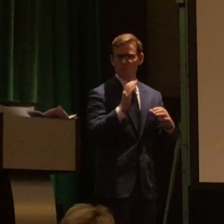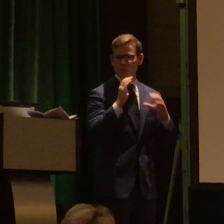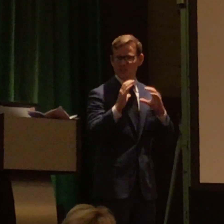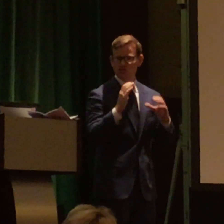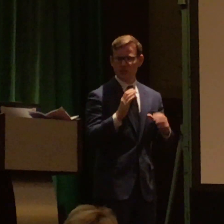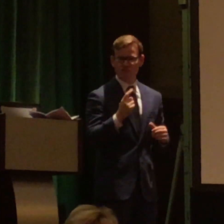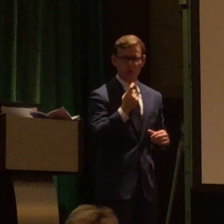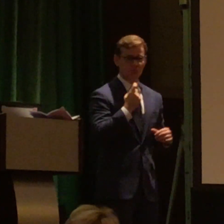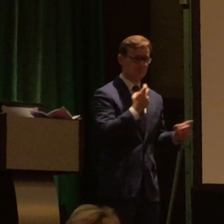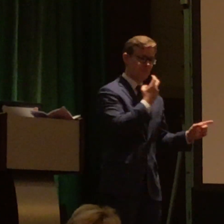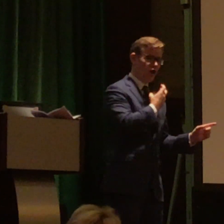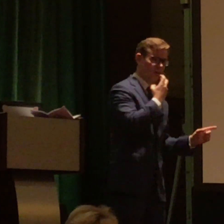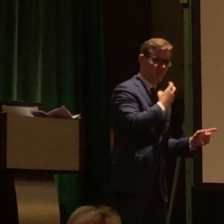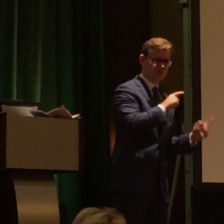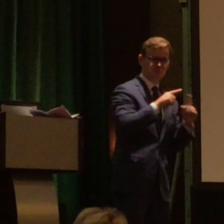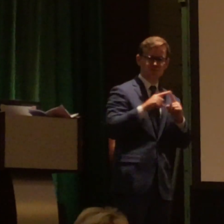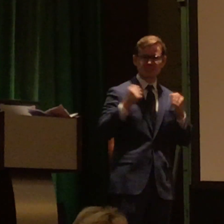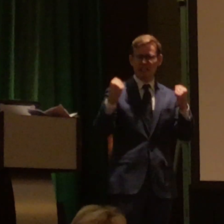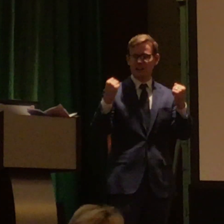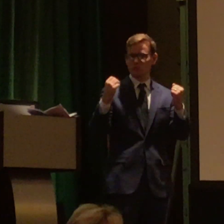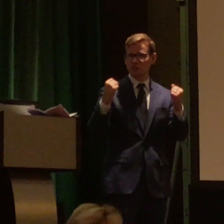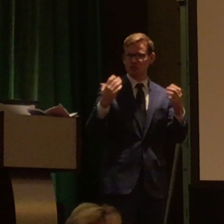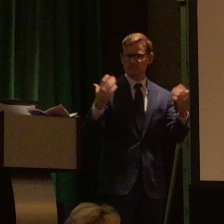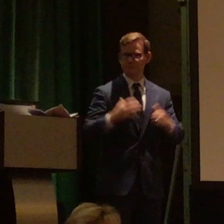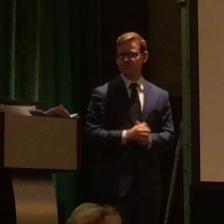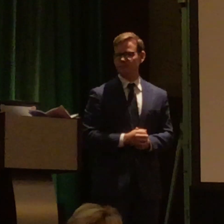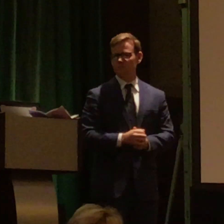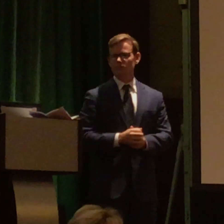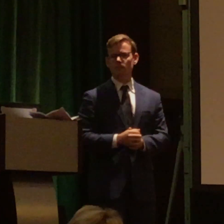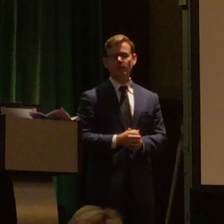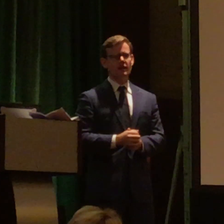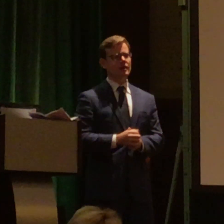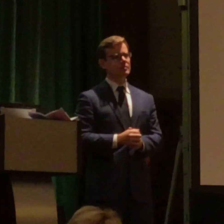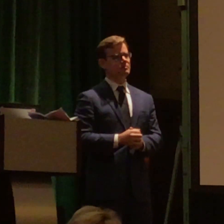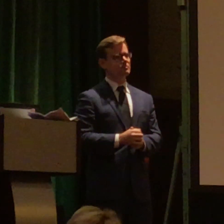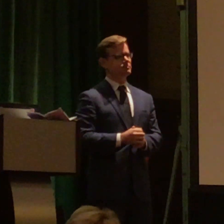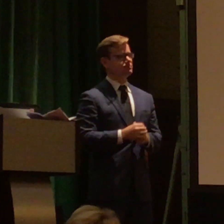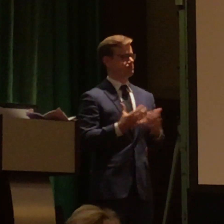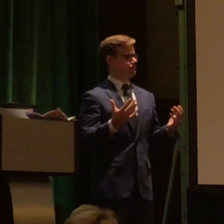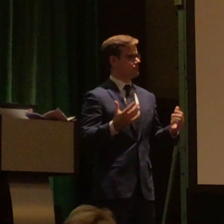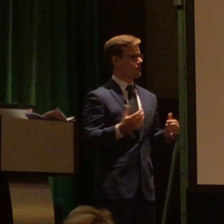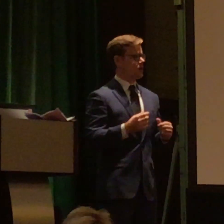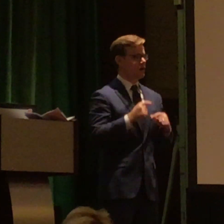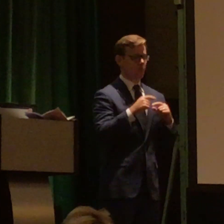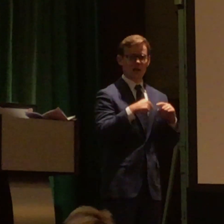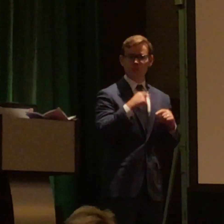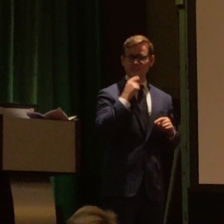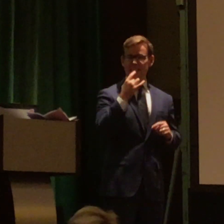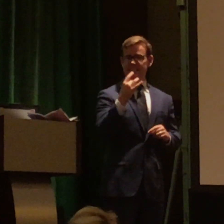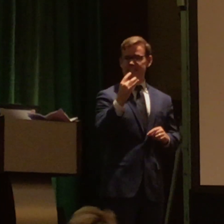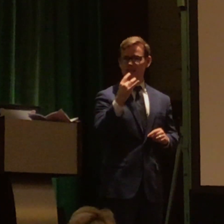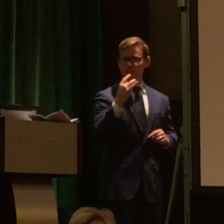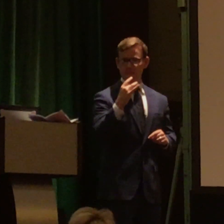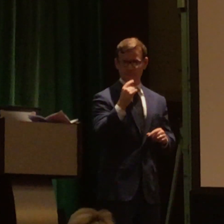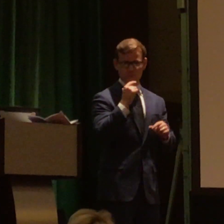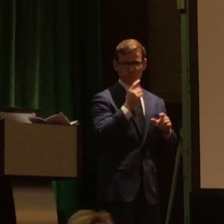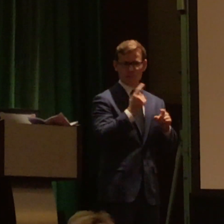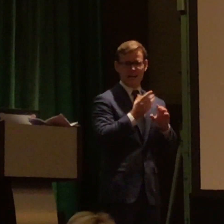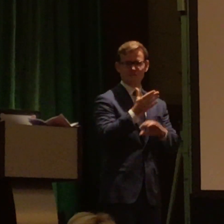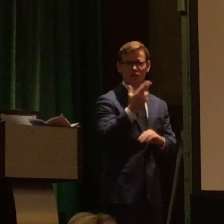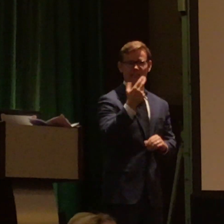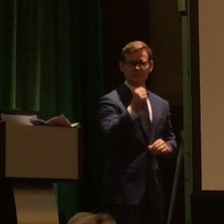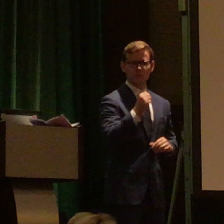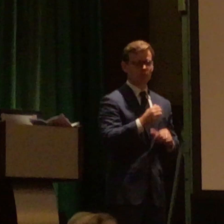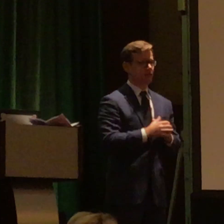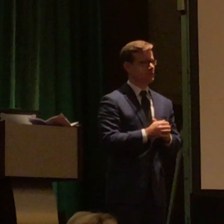Northridge, CSUN. I've experienced a range of learning, education styles, as well as communication access styles, from